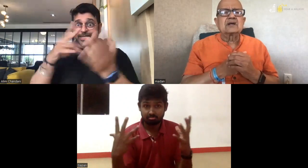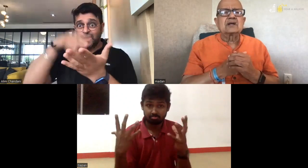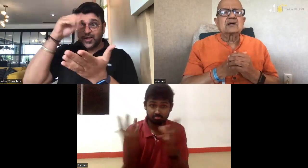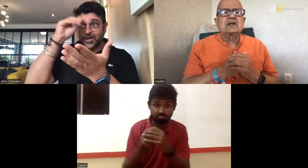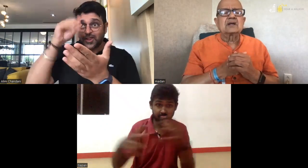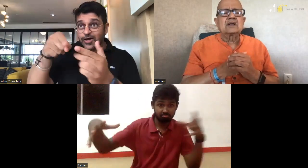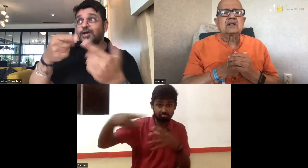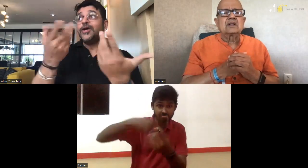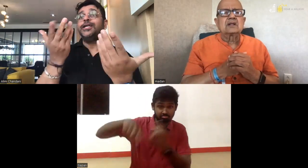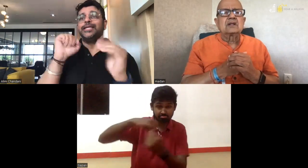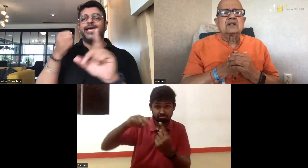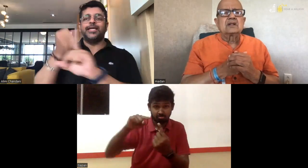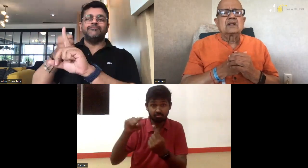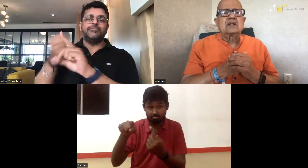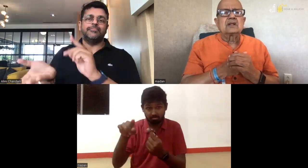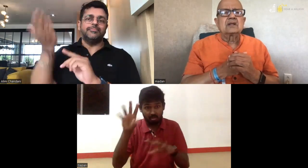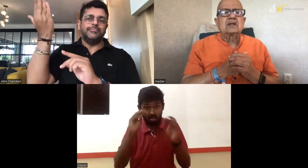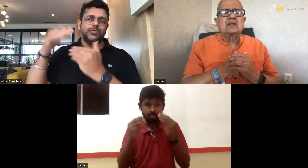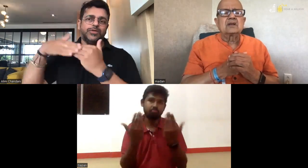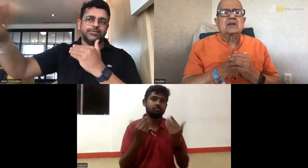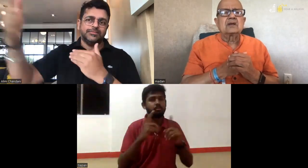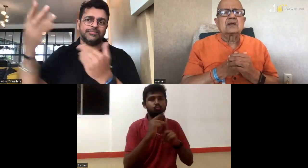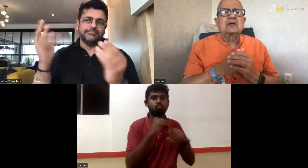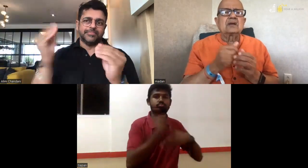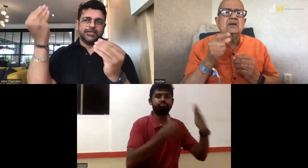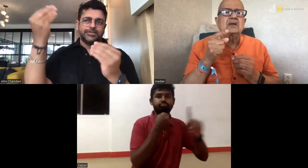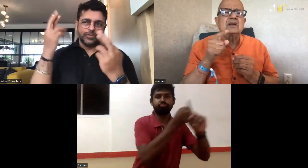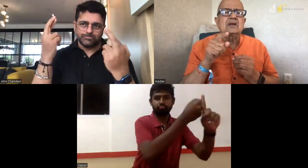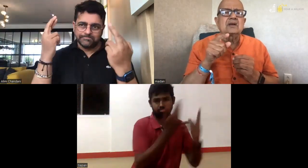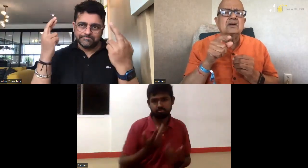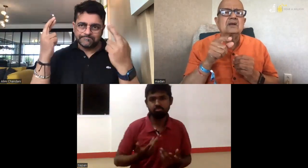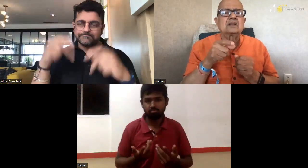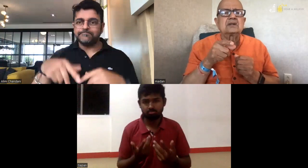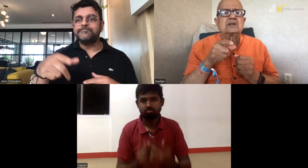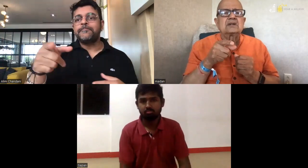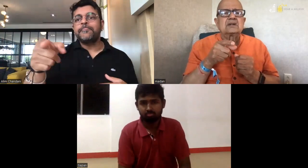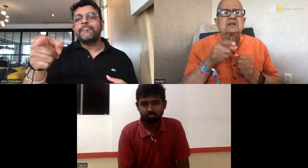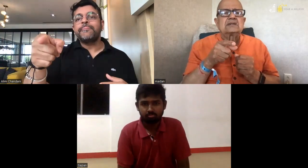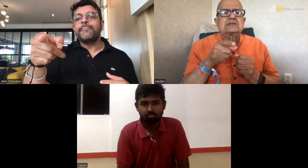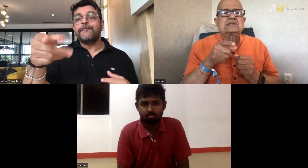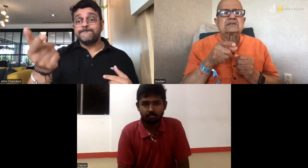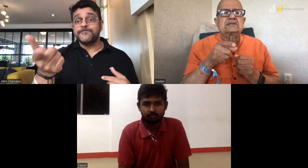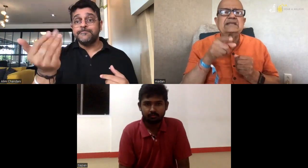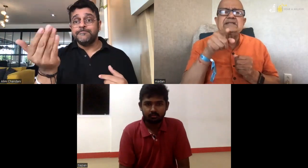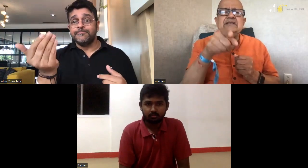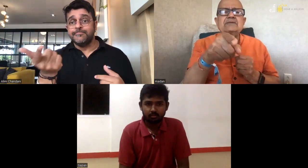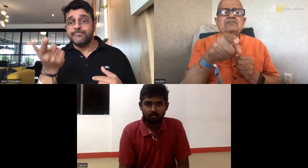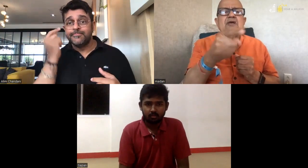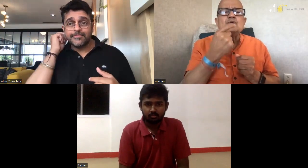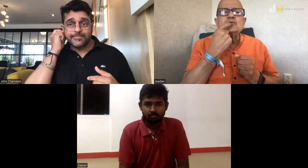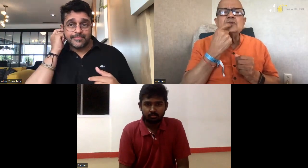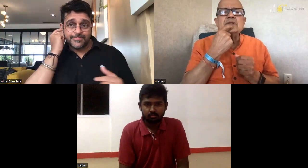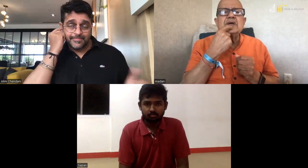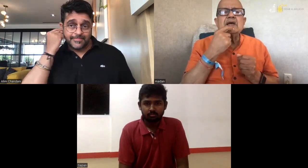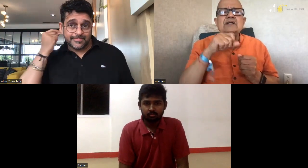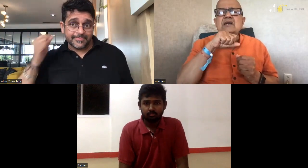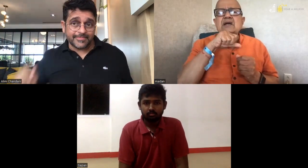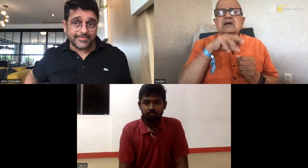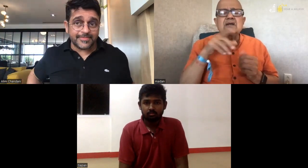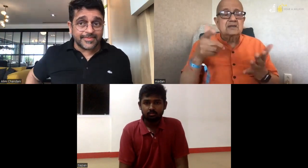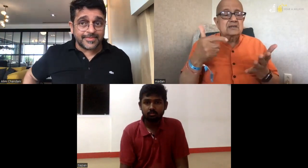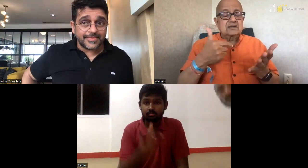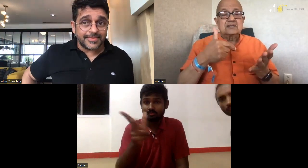deep conversation with other people. So the water, it should go through the roots also of the tree.